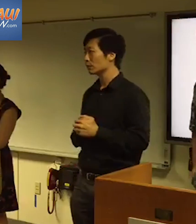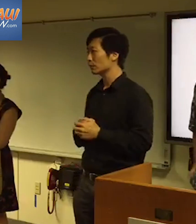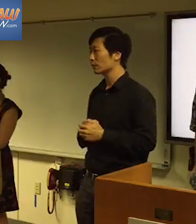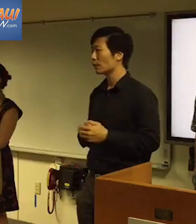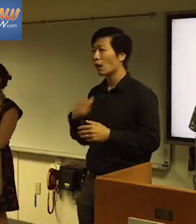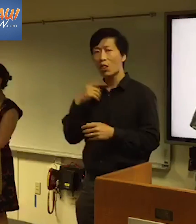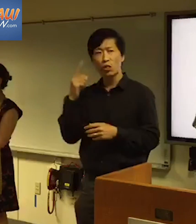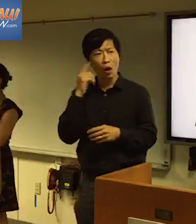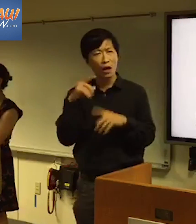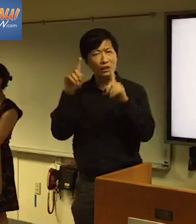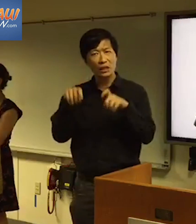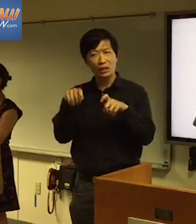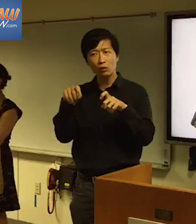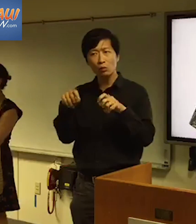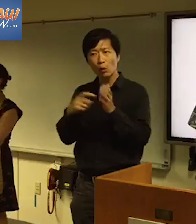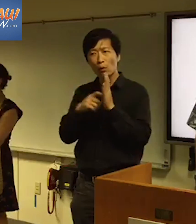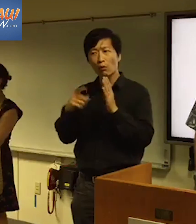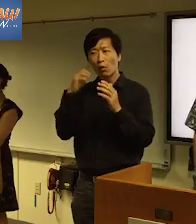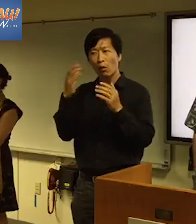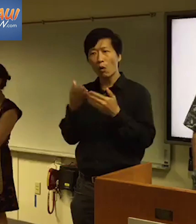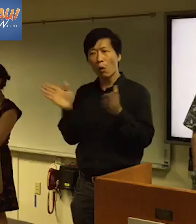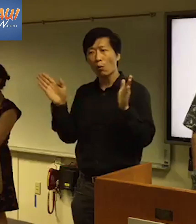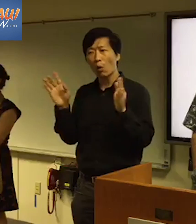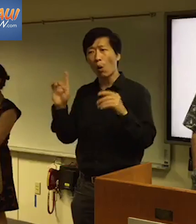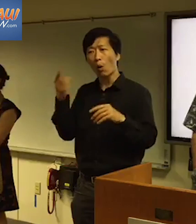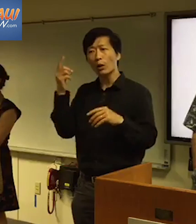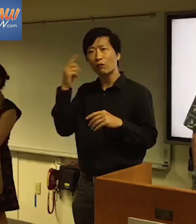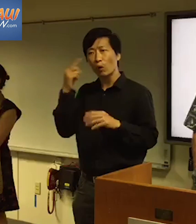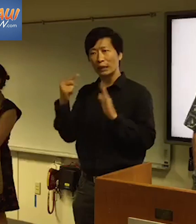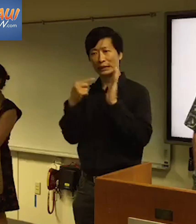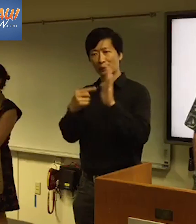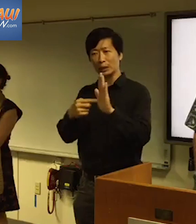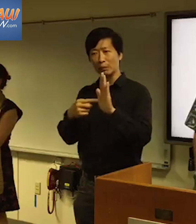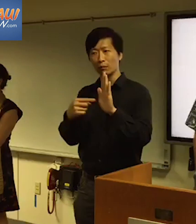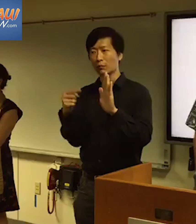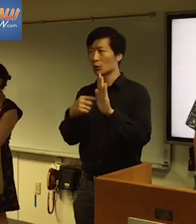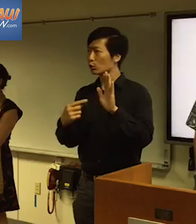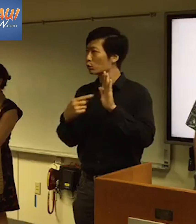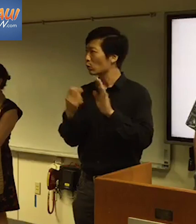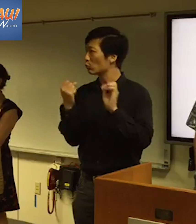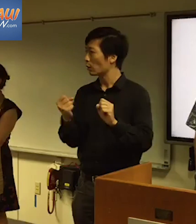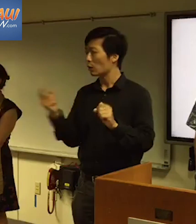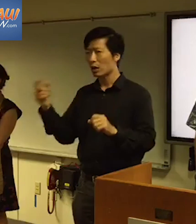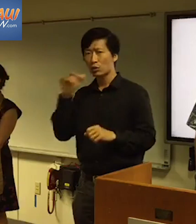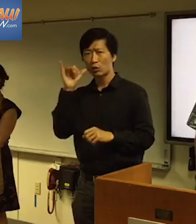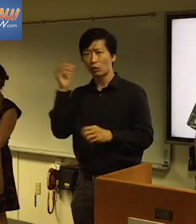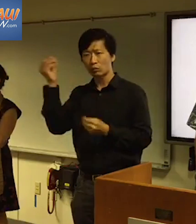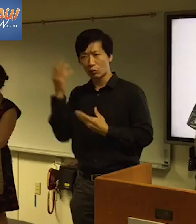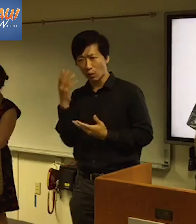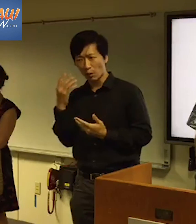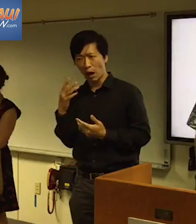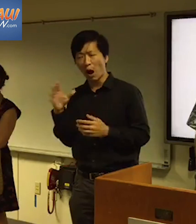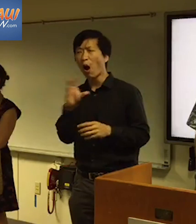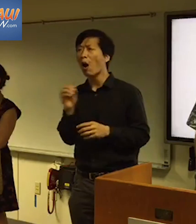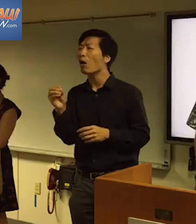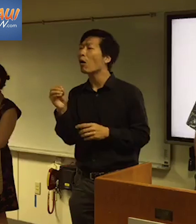have the capability of testing, and we are developing a process so that we can begin to